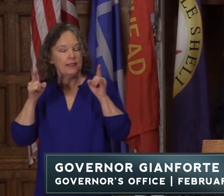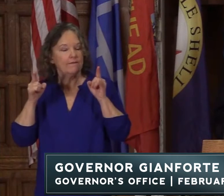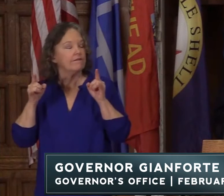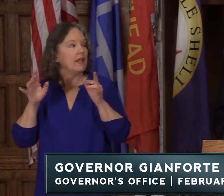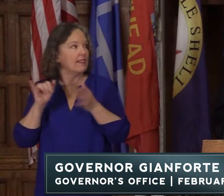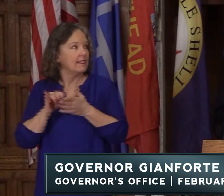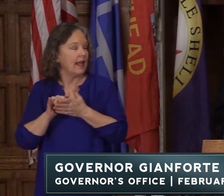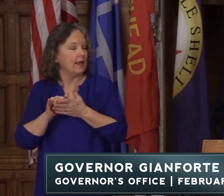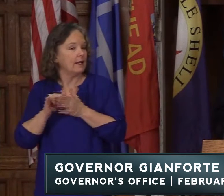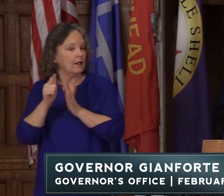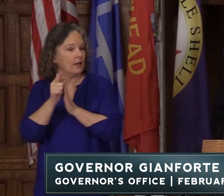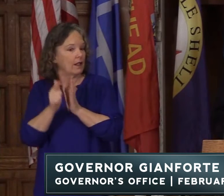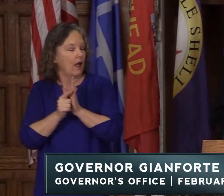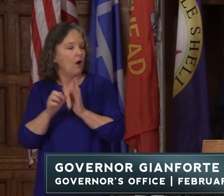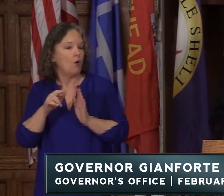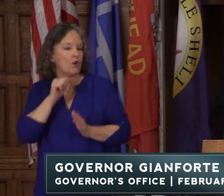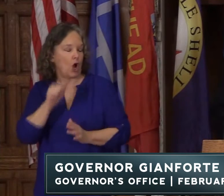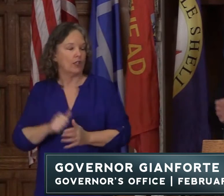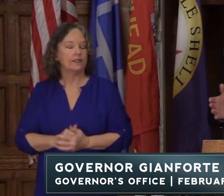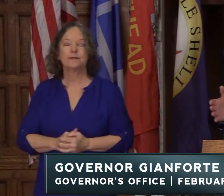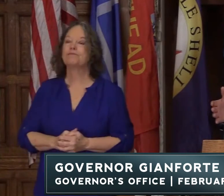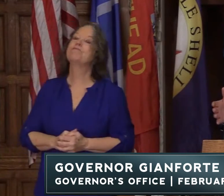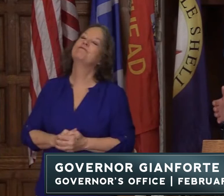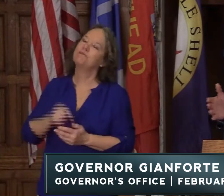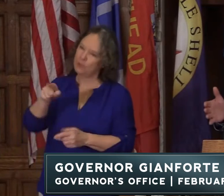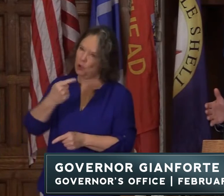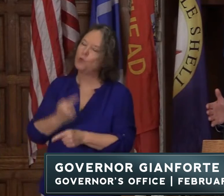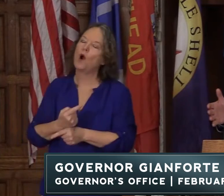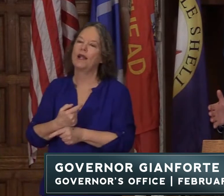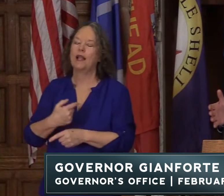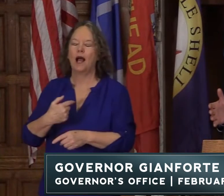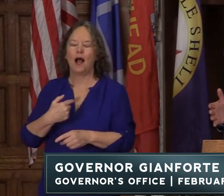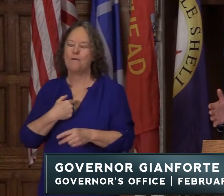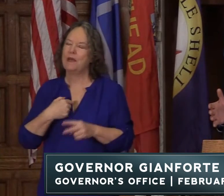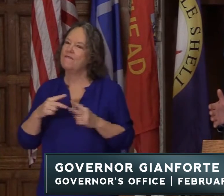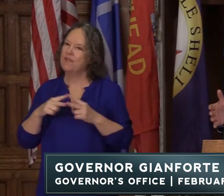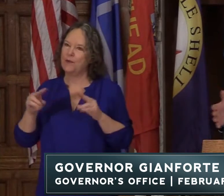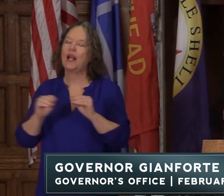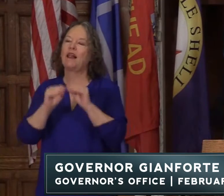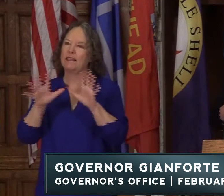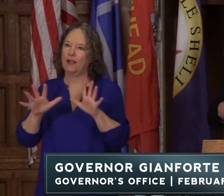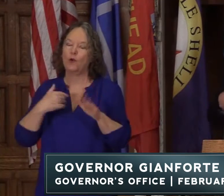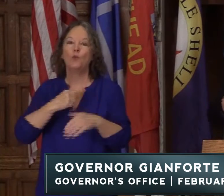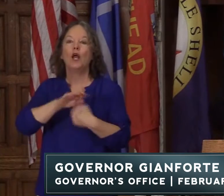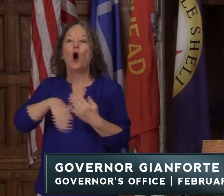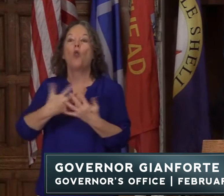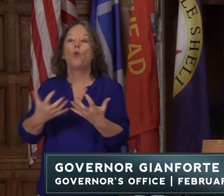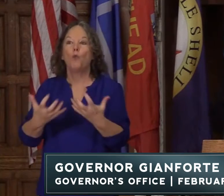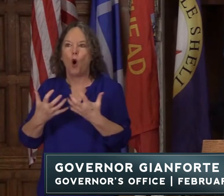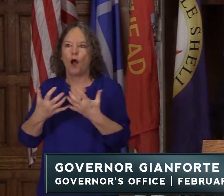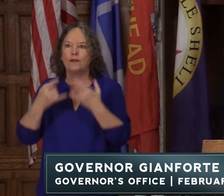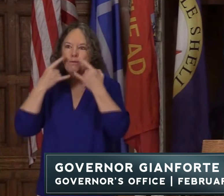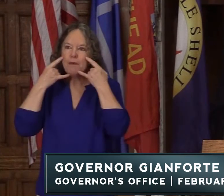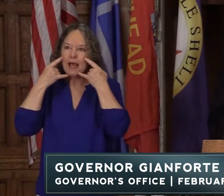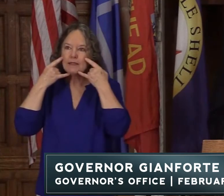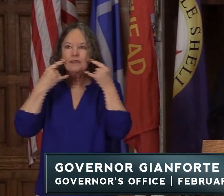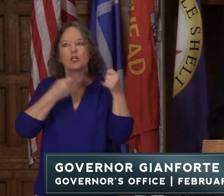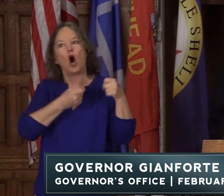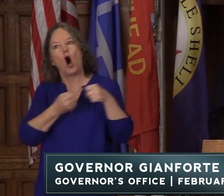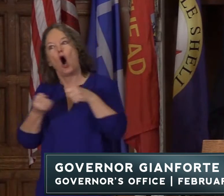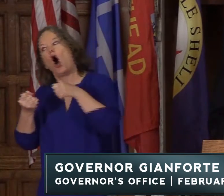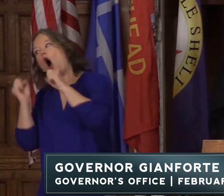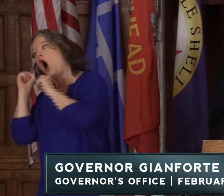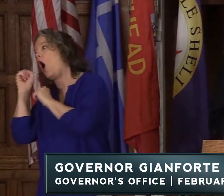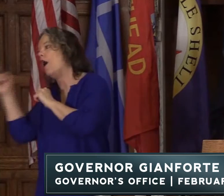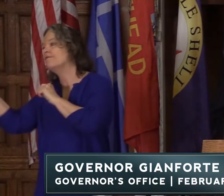mask mandate statewide? Okay, thanks, Zach. Well, you're right. I've been very clear. We all want to take our masks off, throw